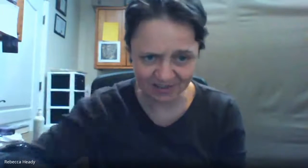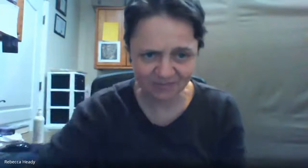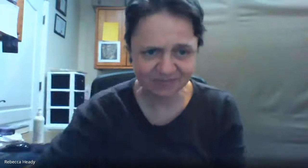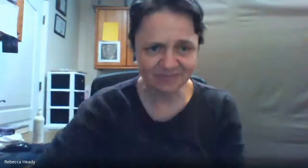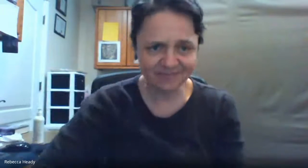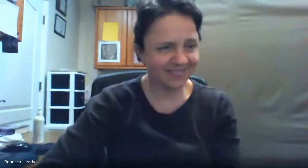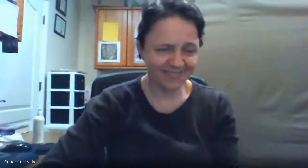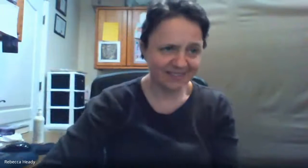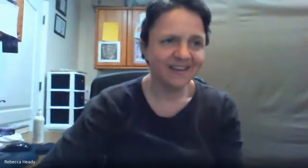there.